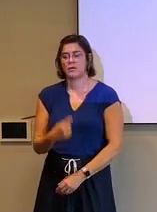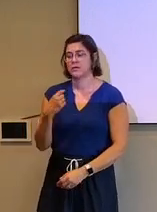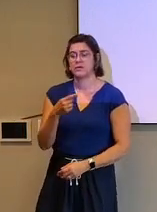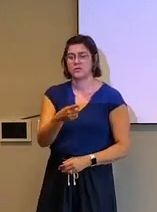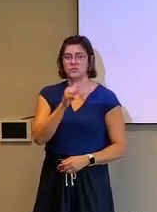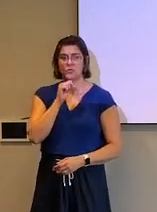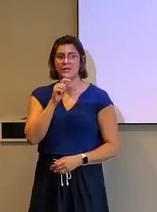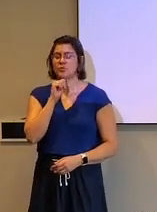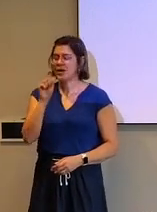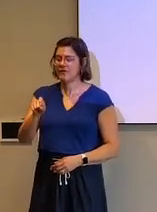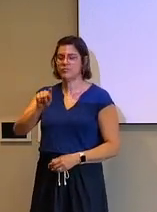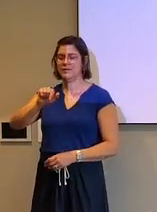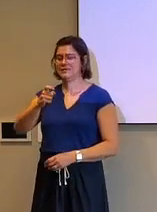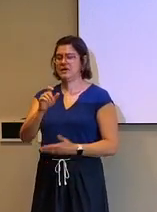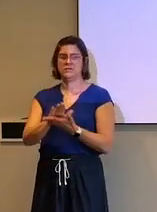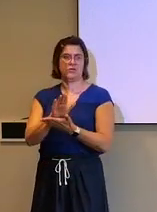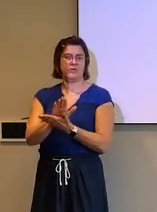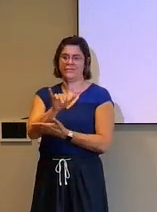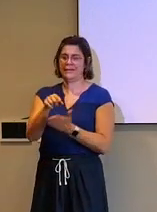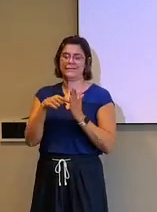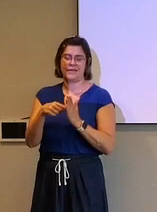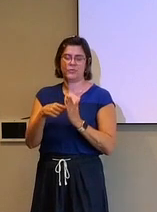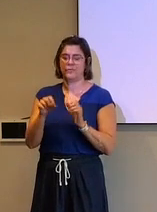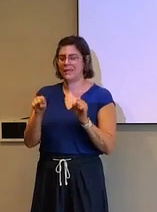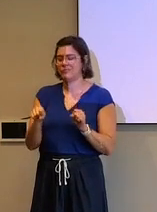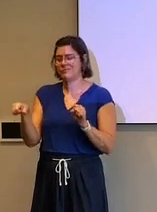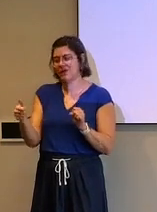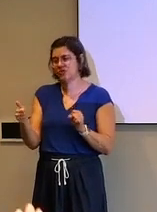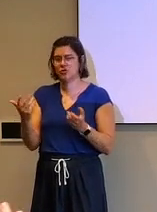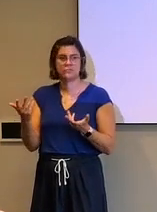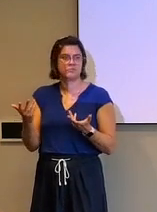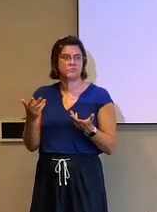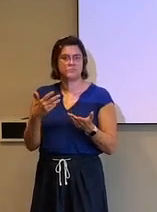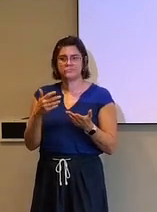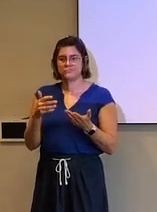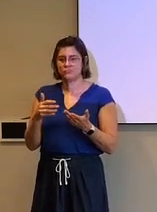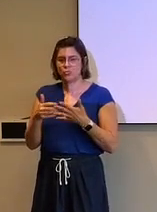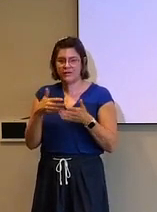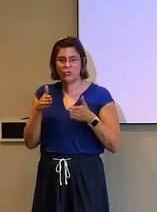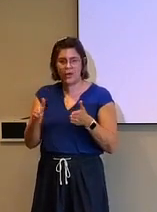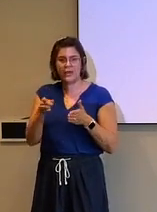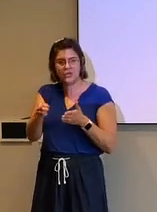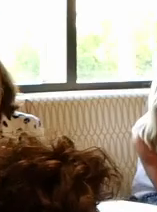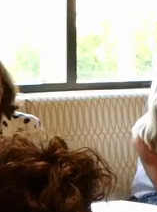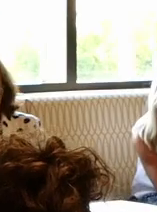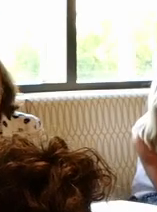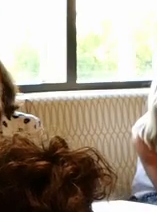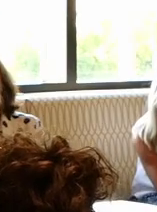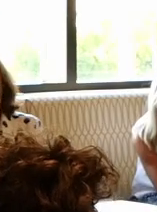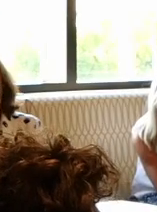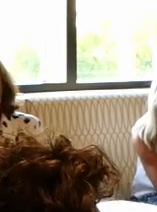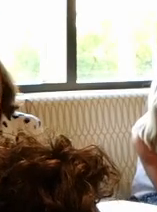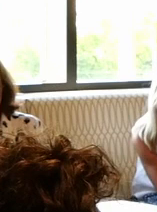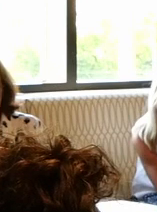It doesn't have to be a tax document. Okay. That's just. Okay. It can be kind of whatever, however you tracked your income. Okay,